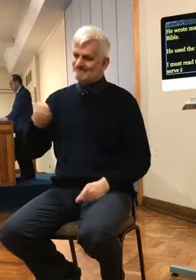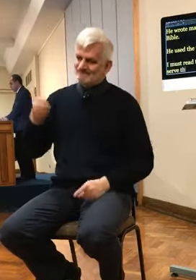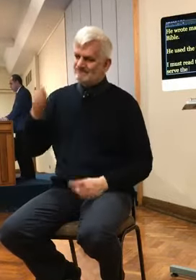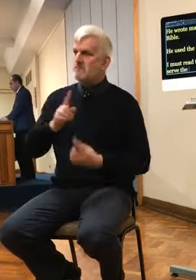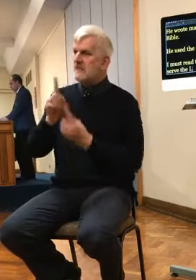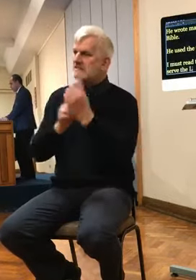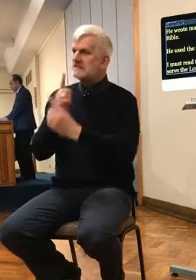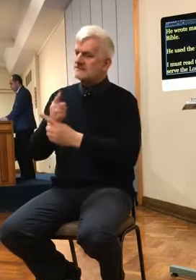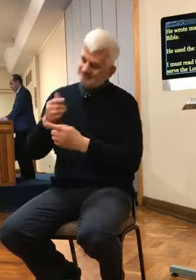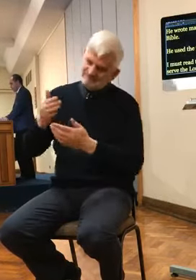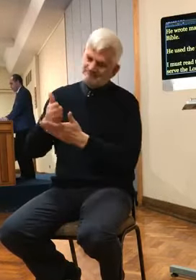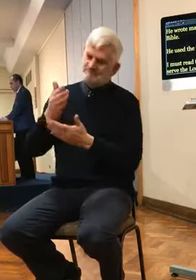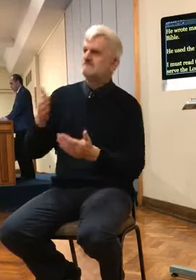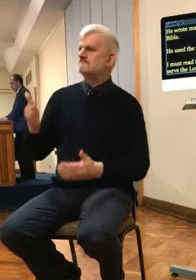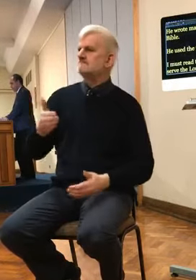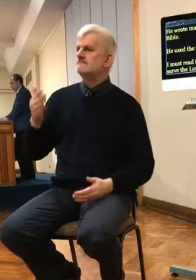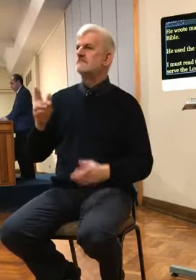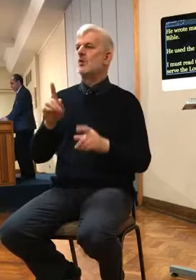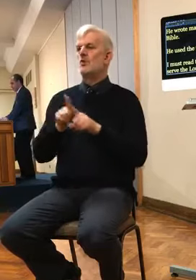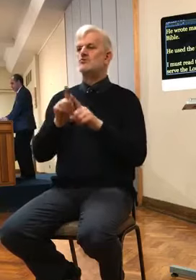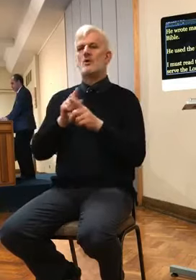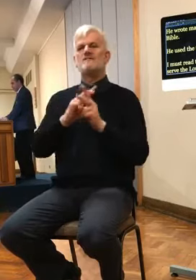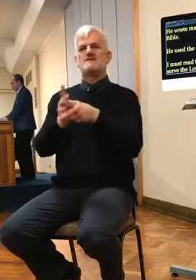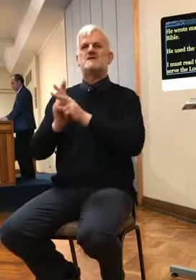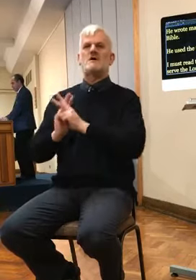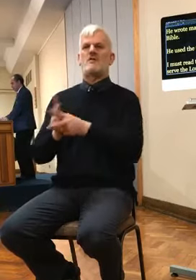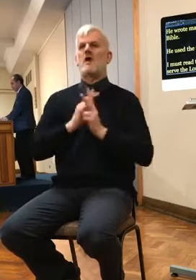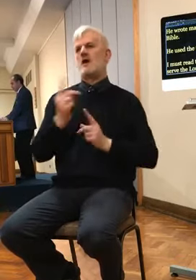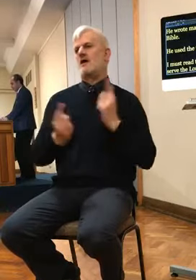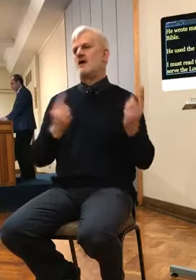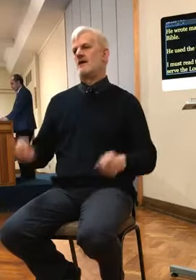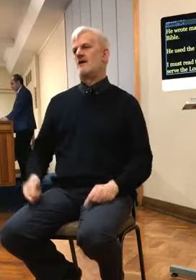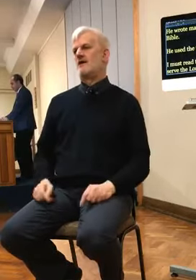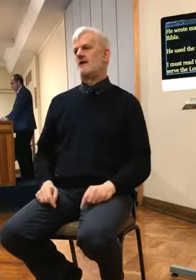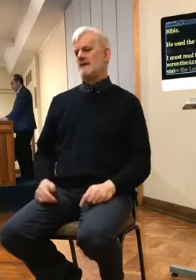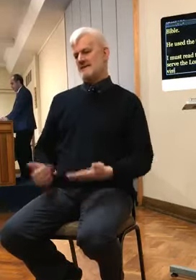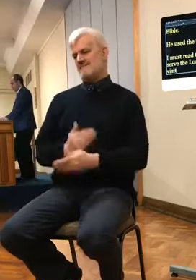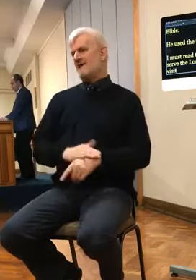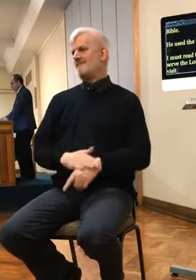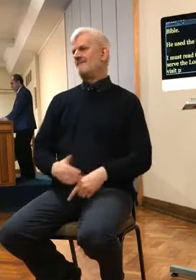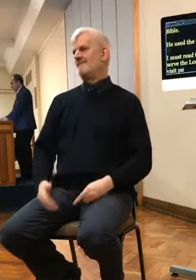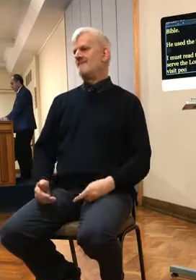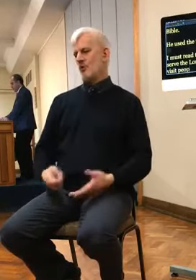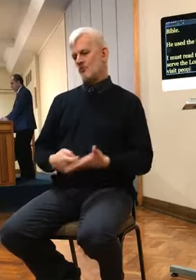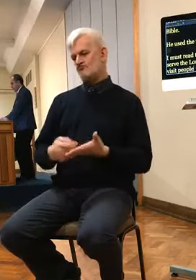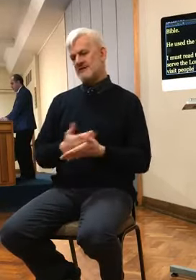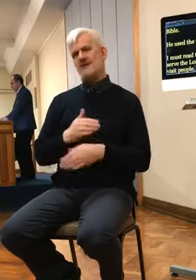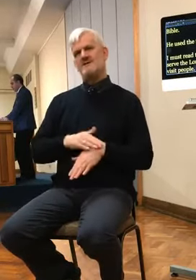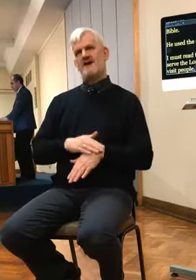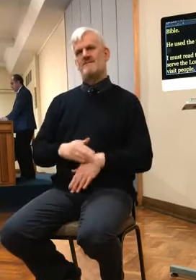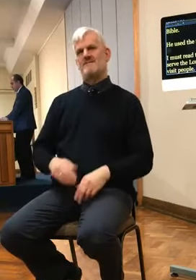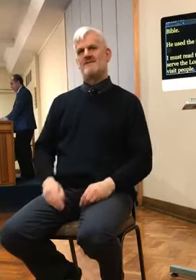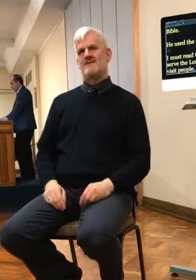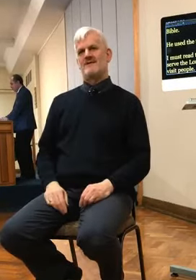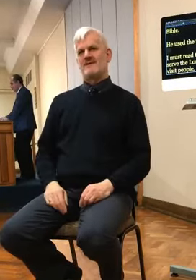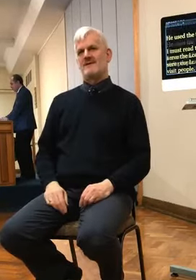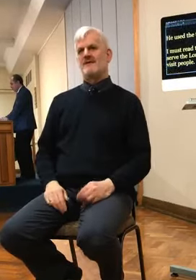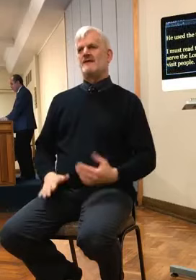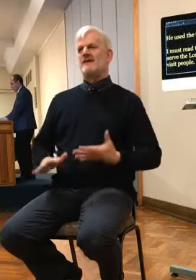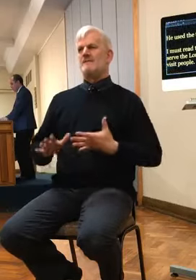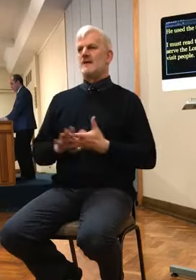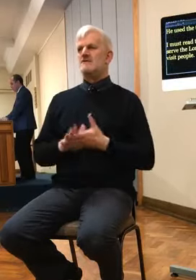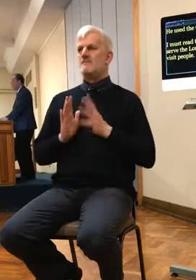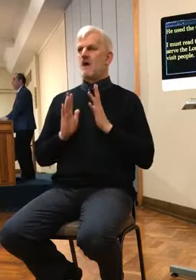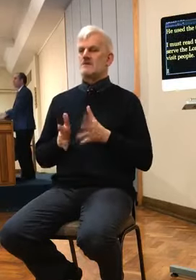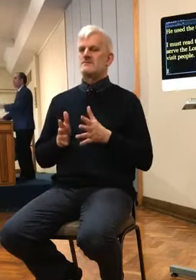also to visit one another. So, to redeem the time is to look around, to test all